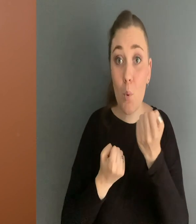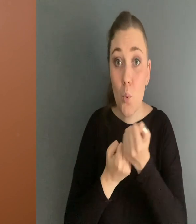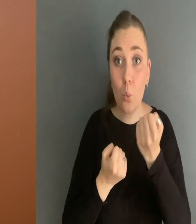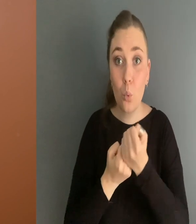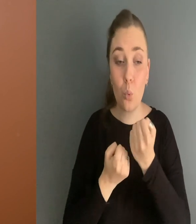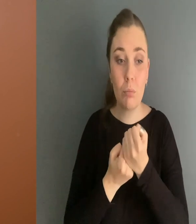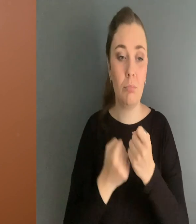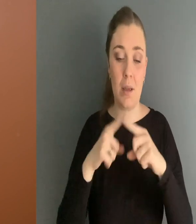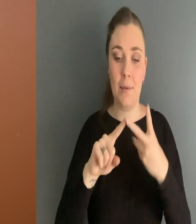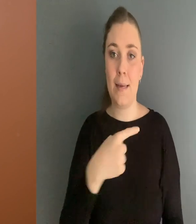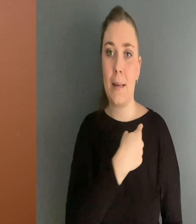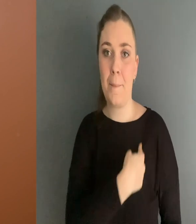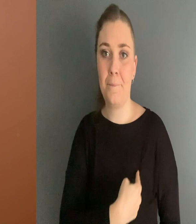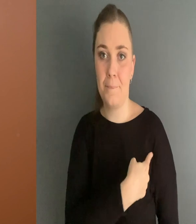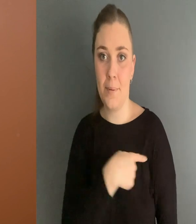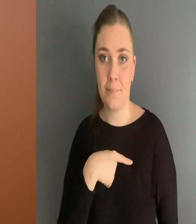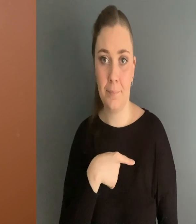and the commitment.